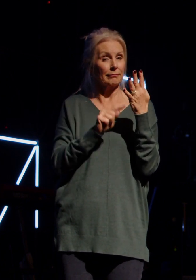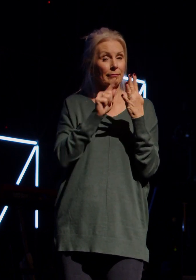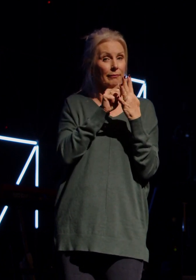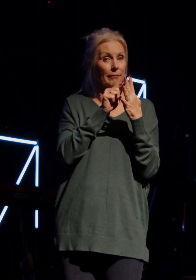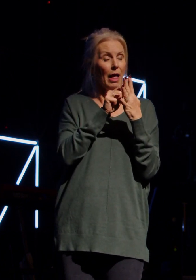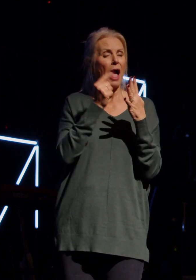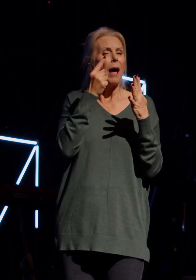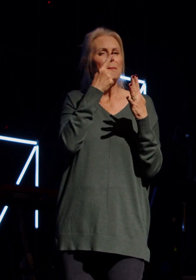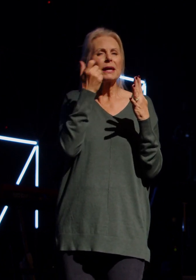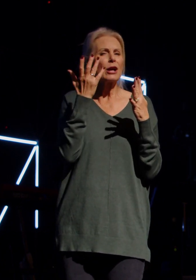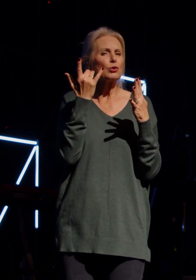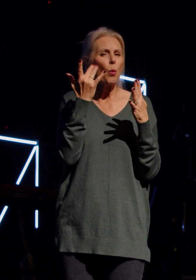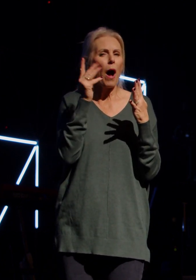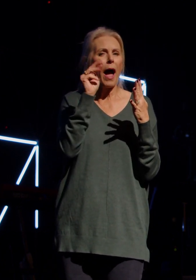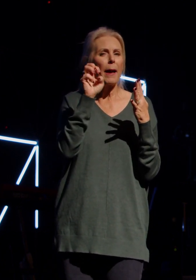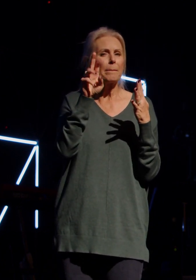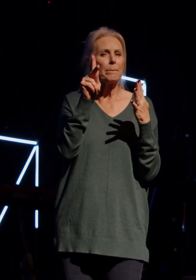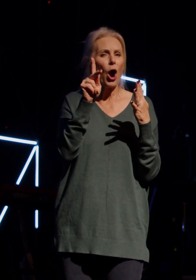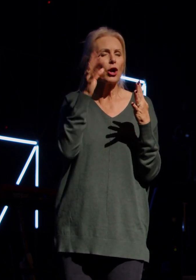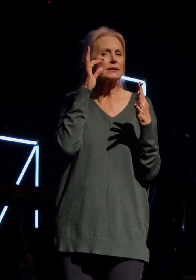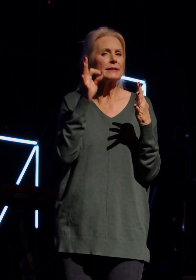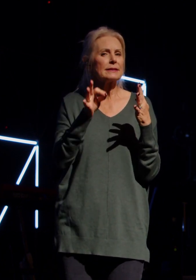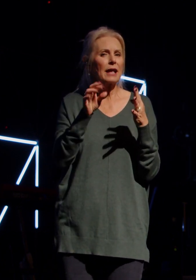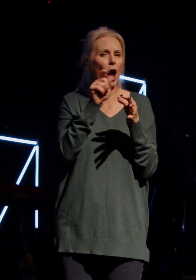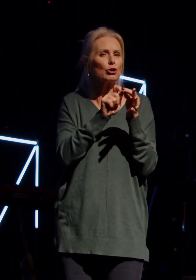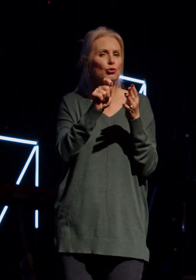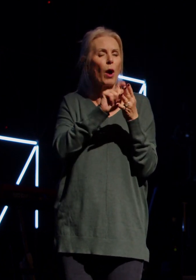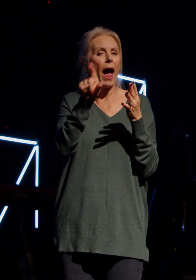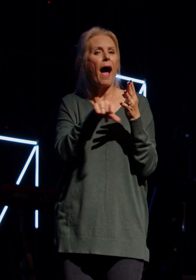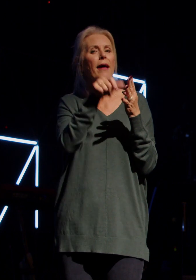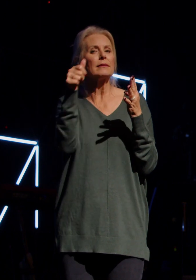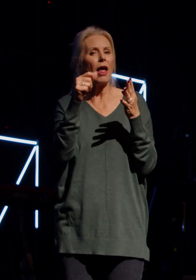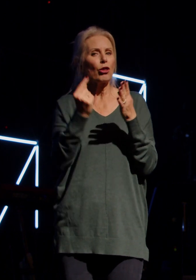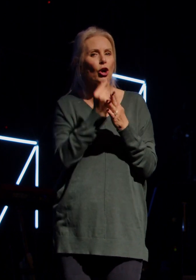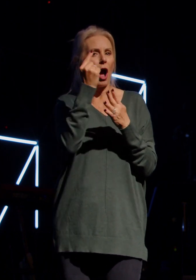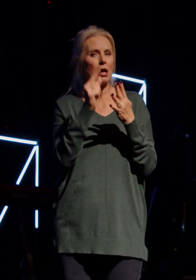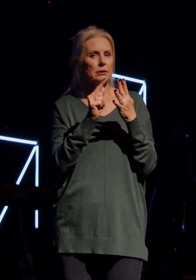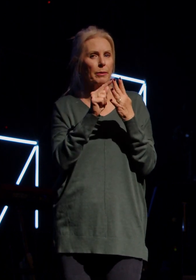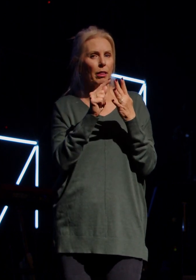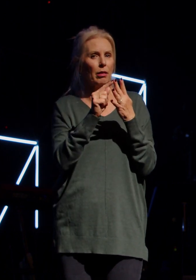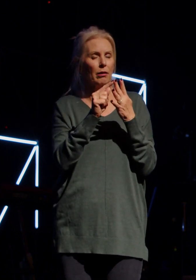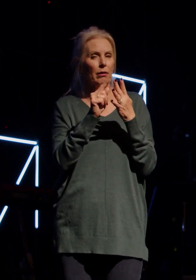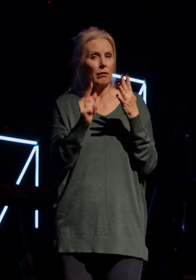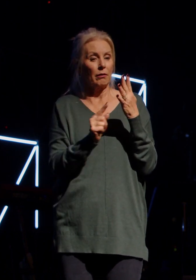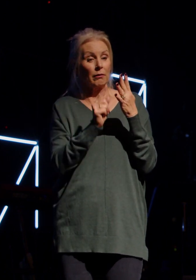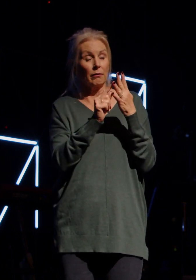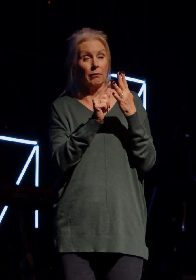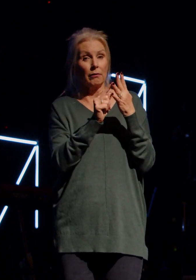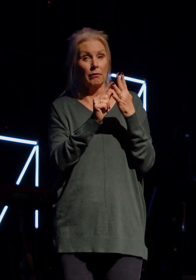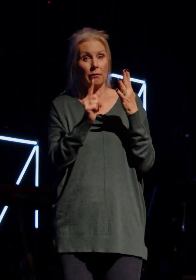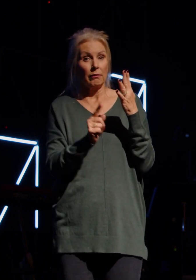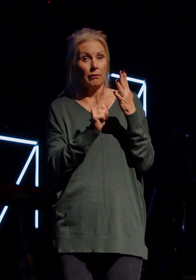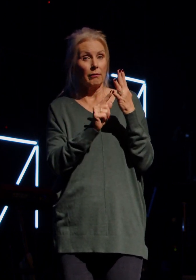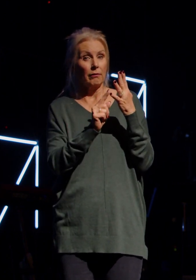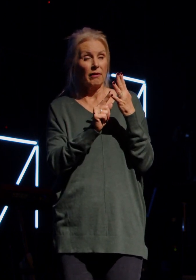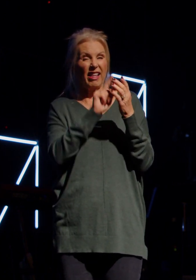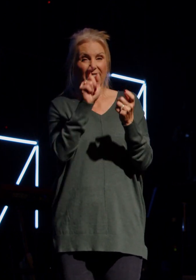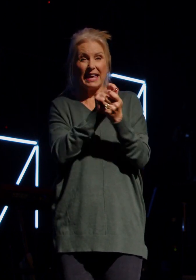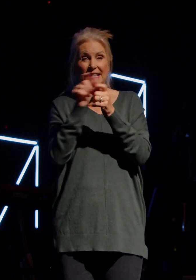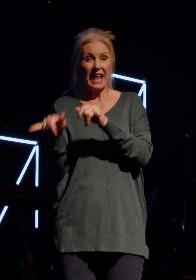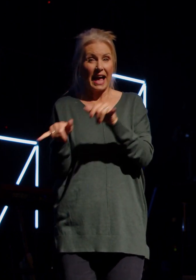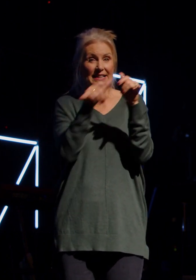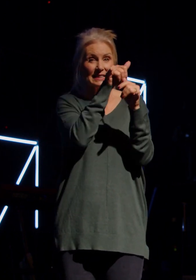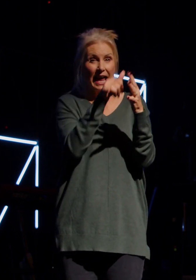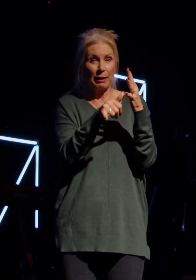why in the world would Mark decide to write another gospel that has the exact same stories